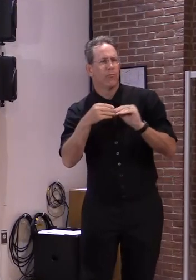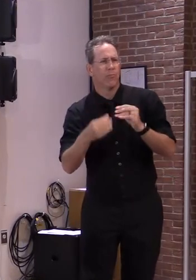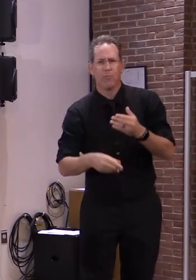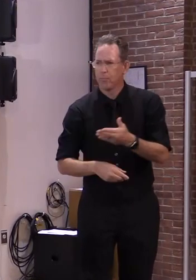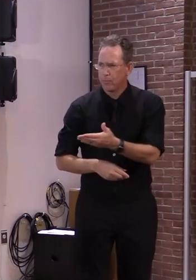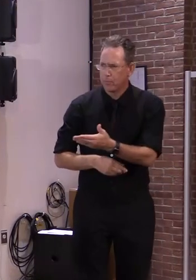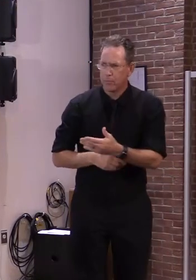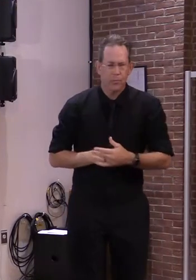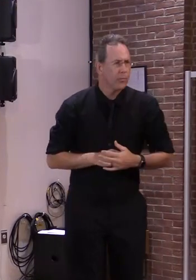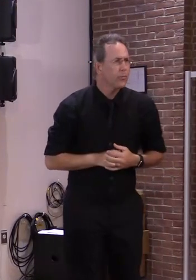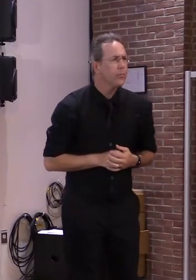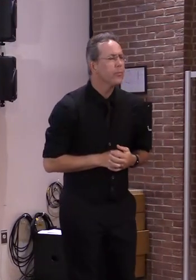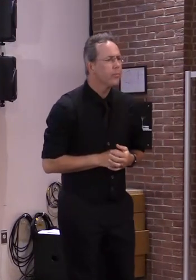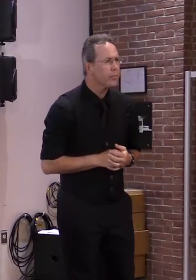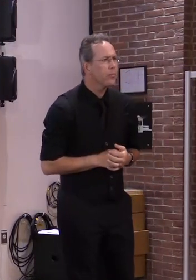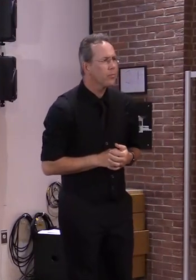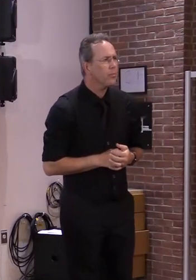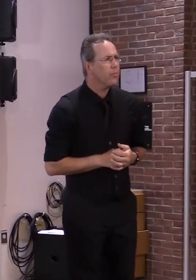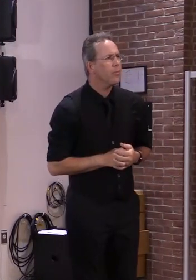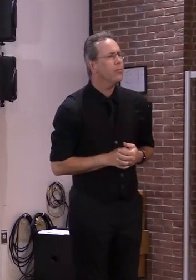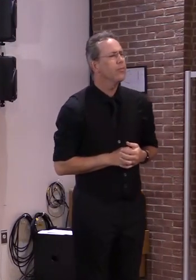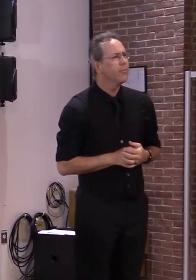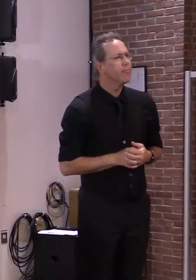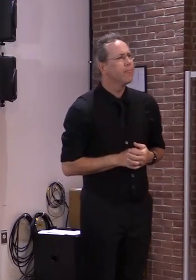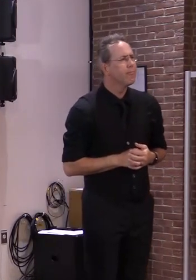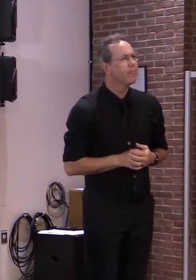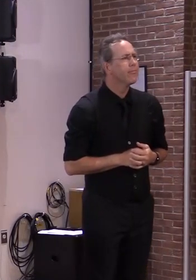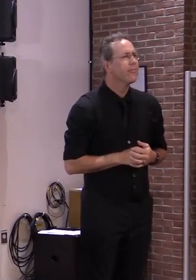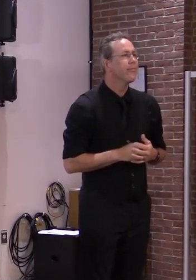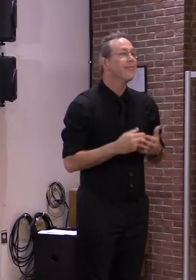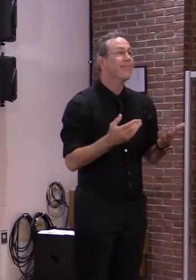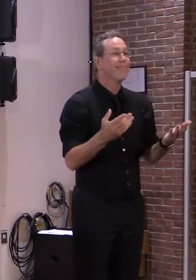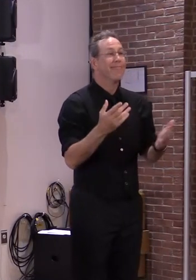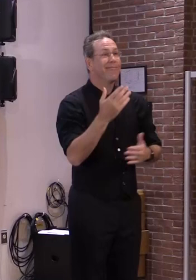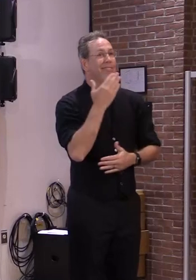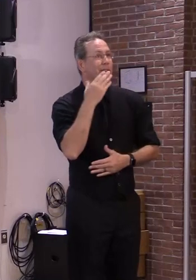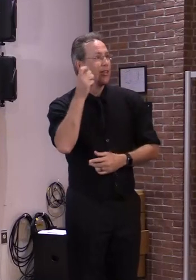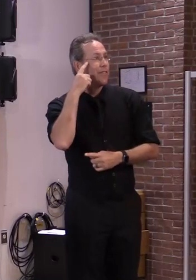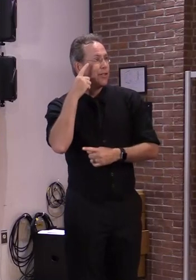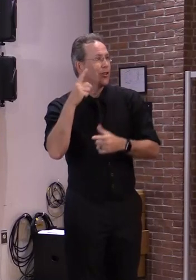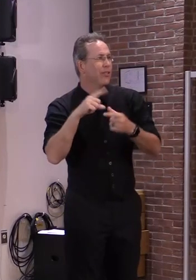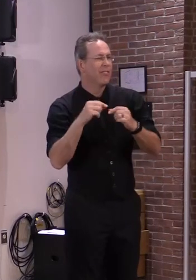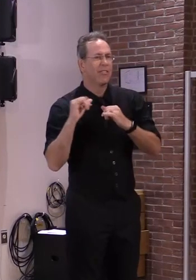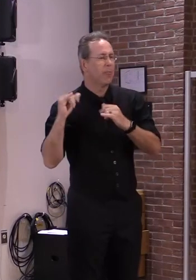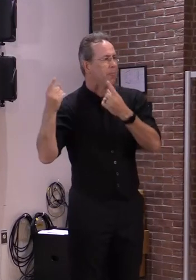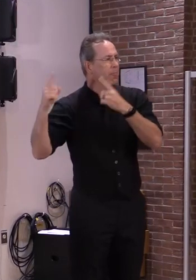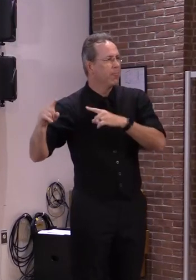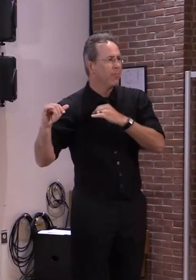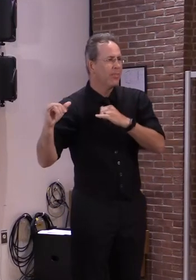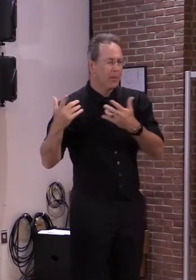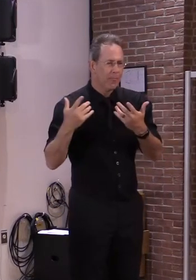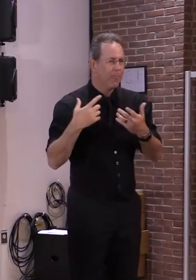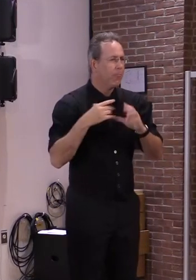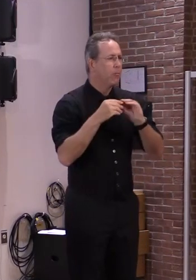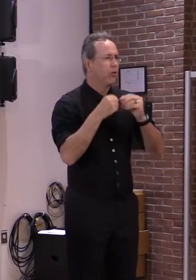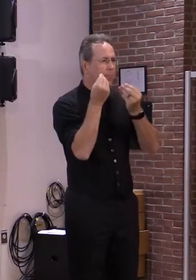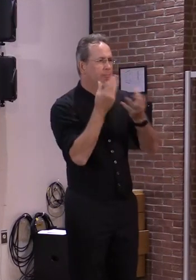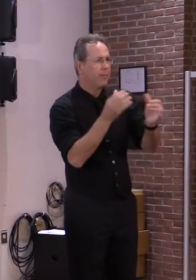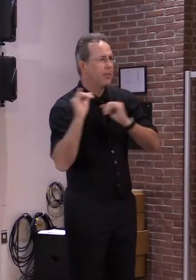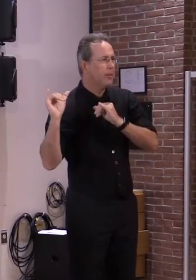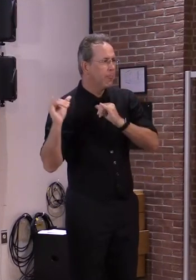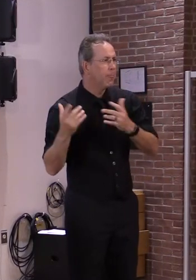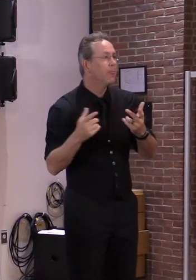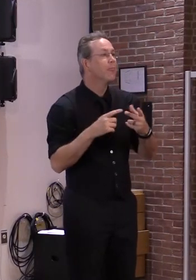Thank you, Governor. You actually captured a lot that I was going to say. DCF and